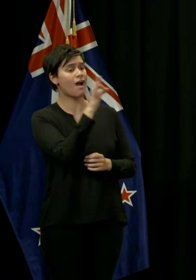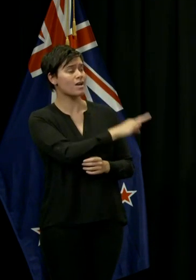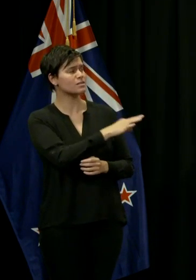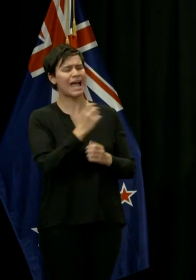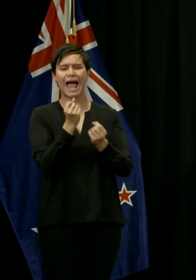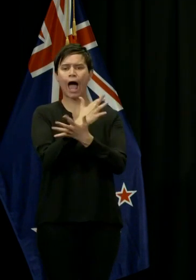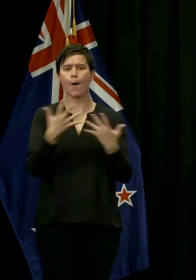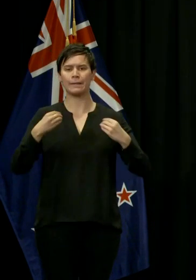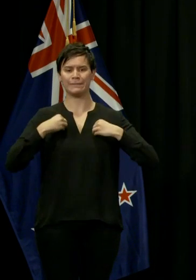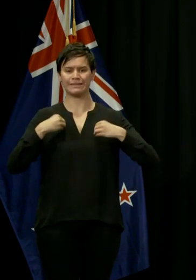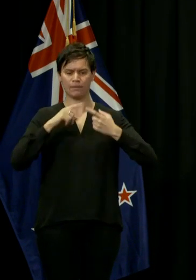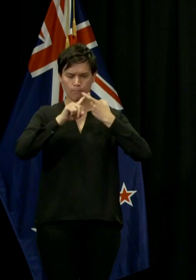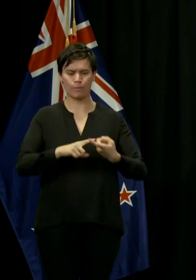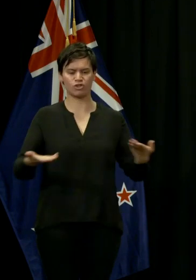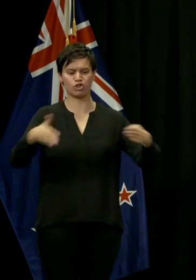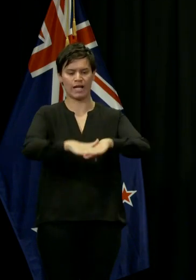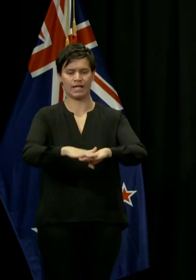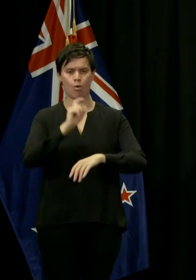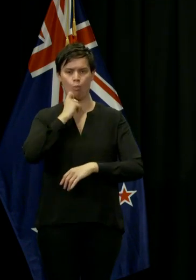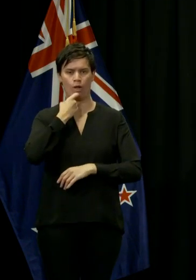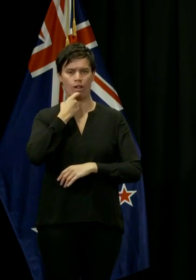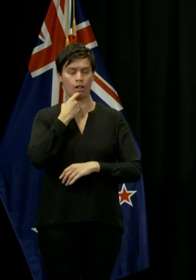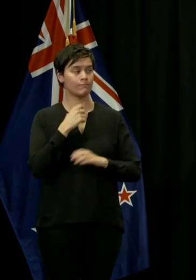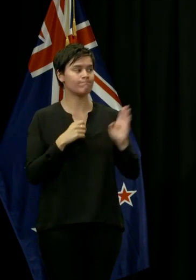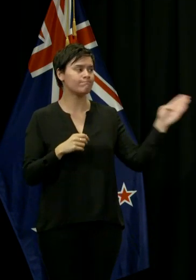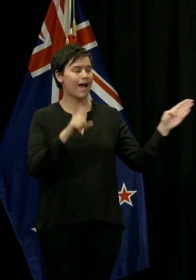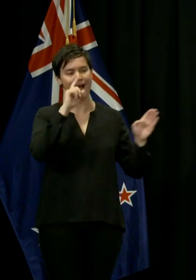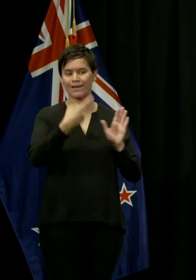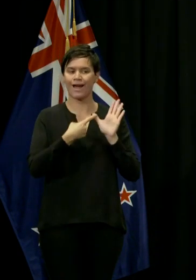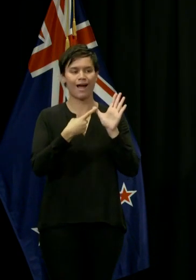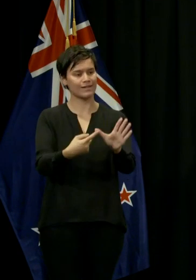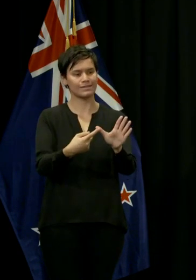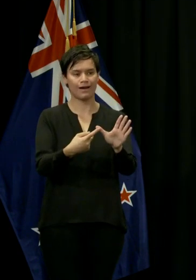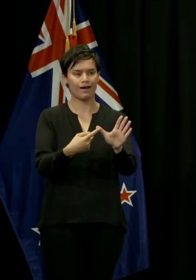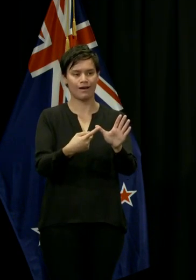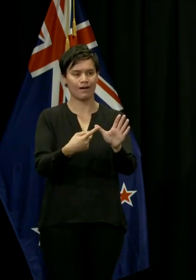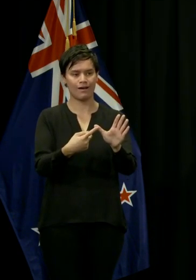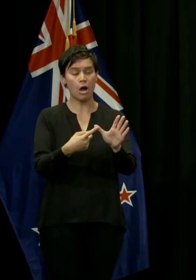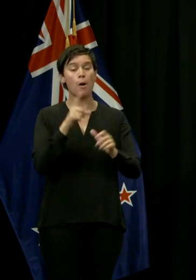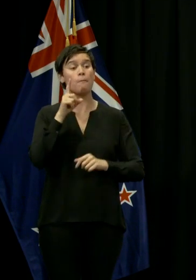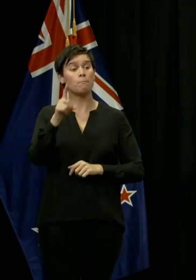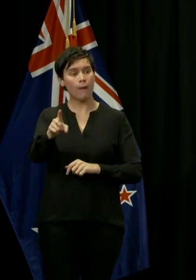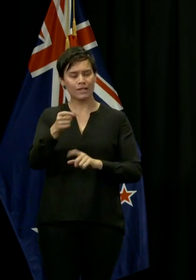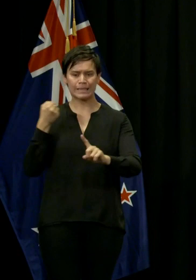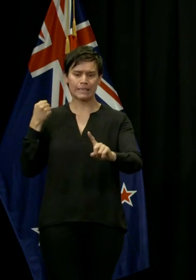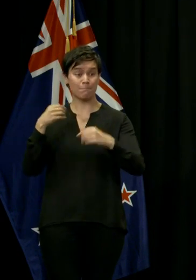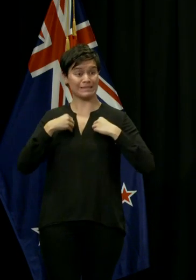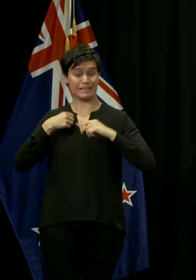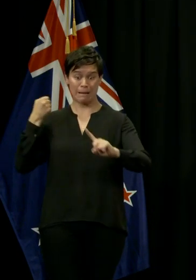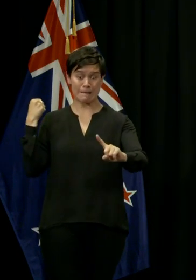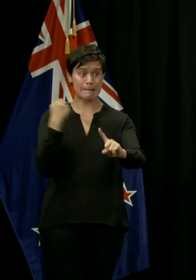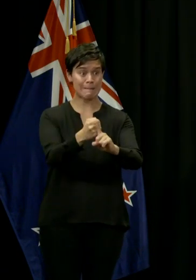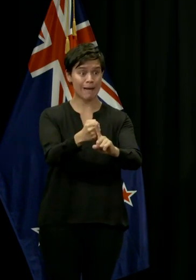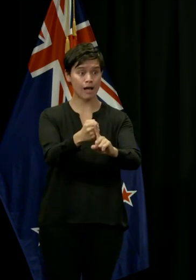anyone could. What we've done today is cushion the blow of this COVID-19 epidemic on New Zealanders. But I said